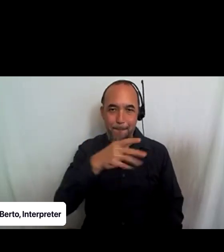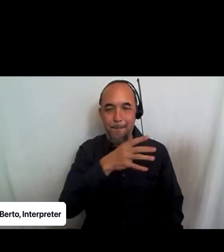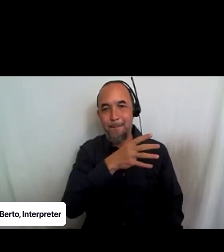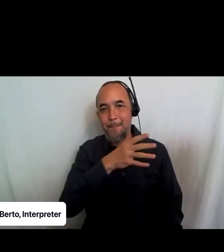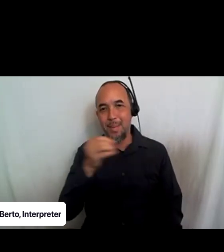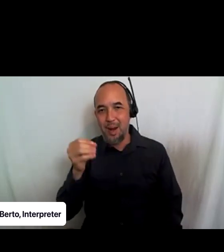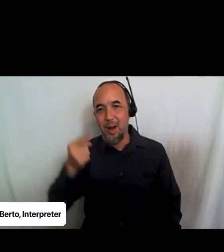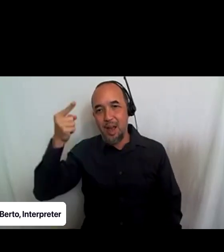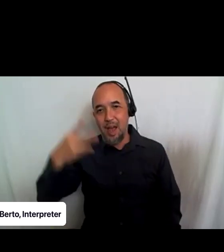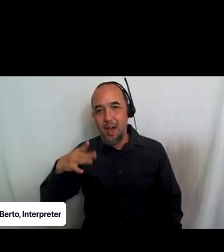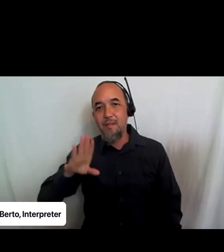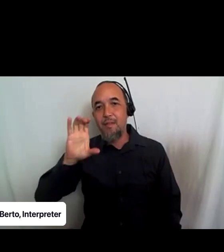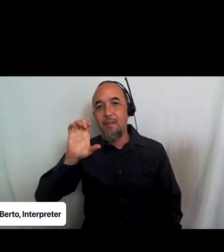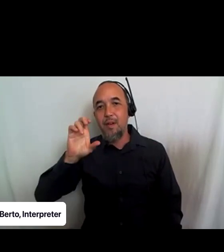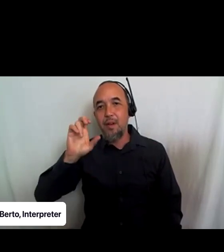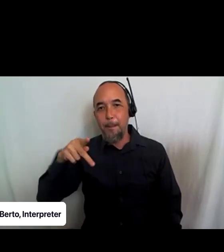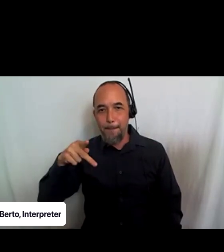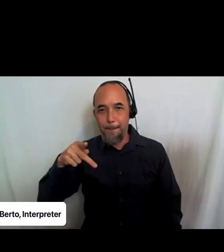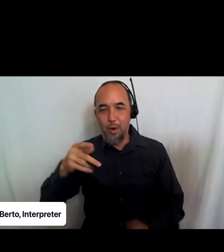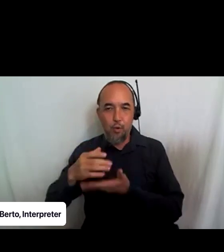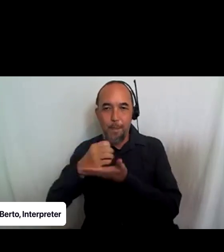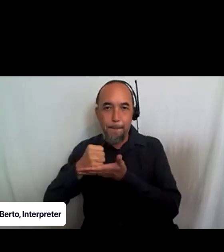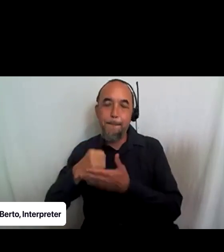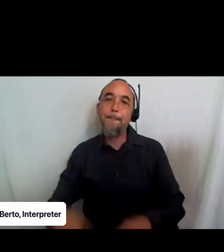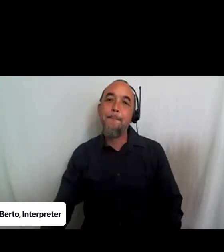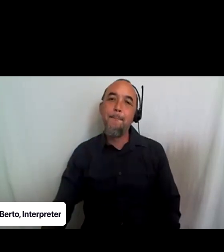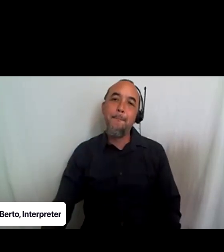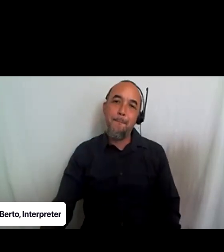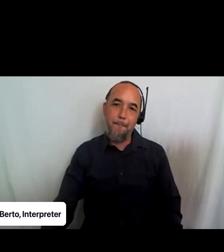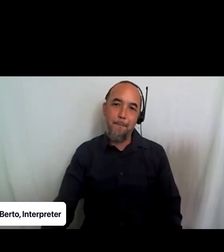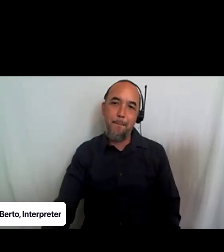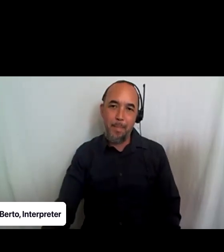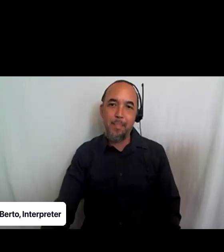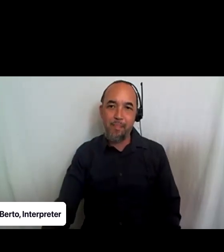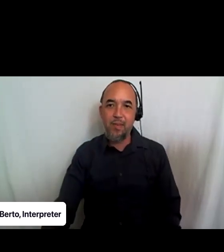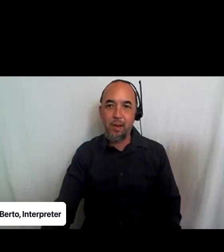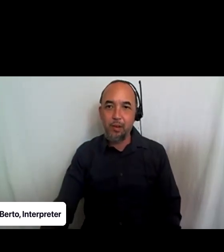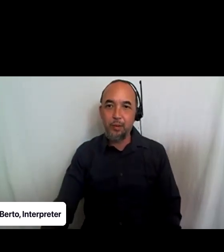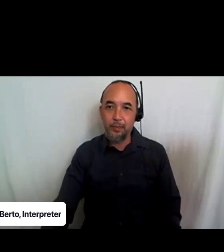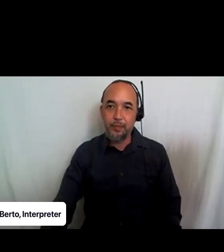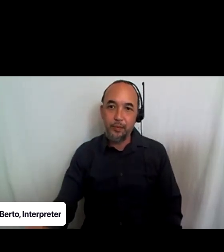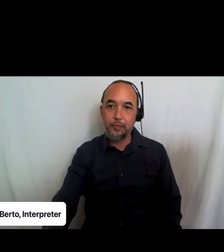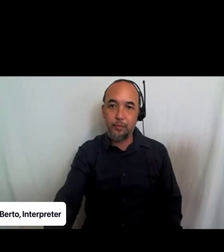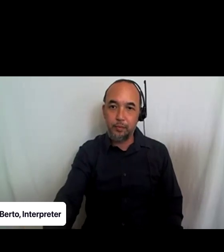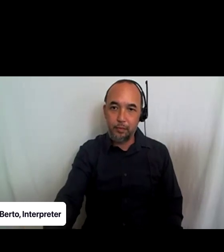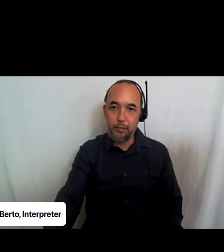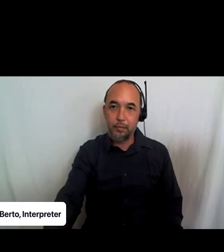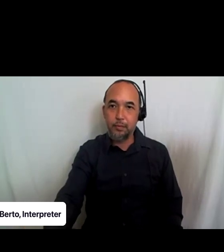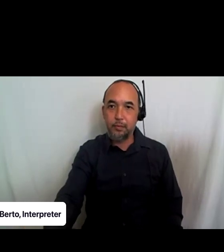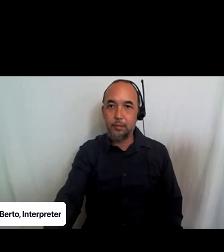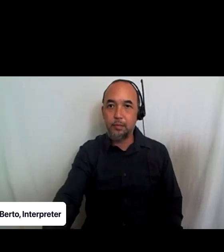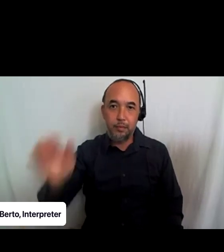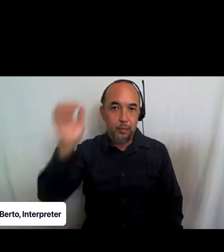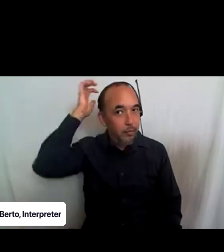milliliters of heavy cream that we're going to add to the bechamel. Um, I'm going to give mine